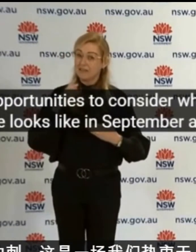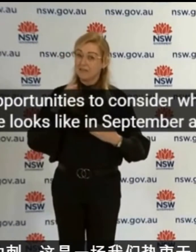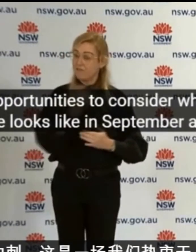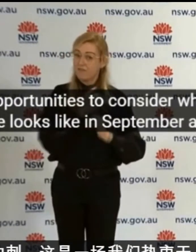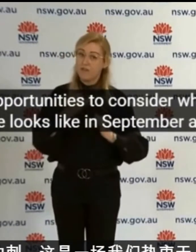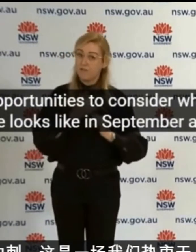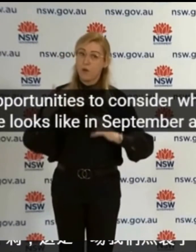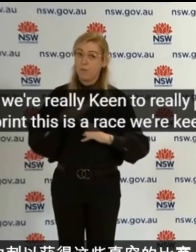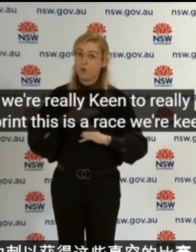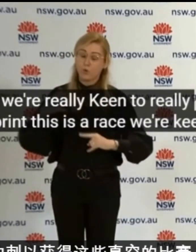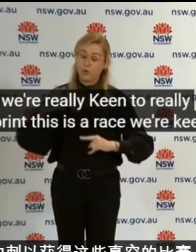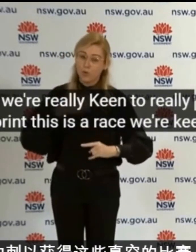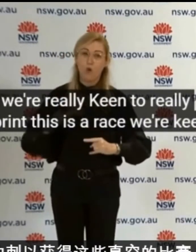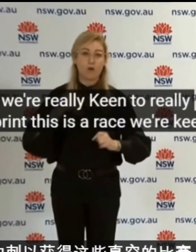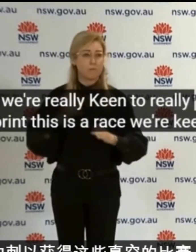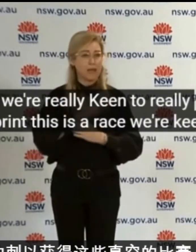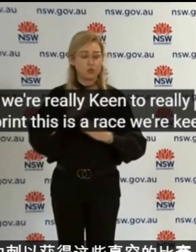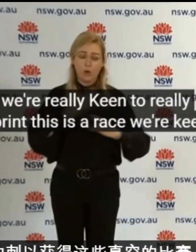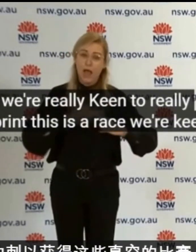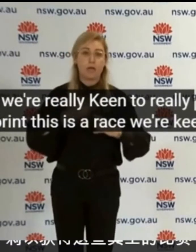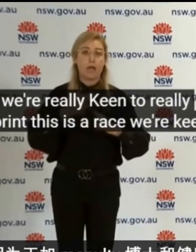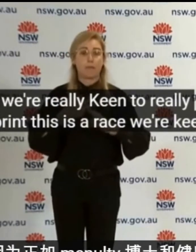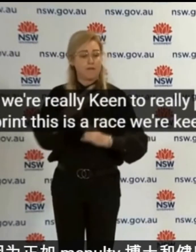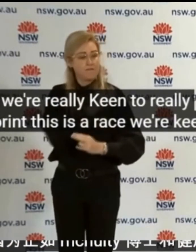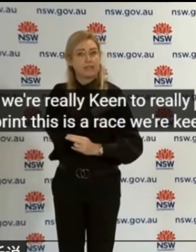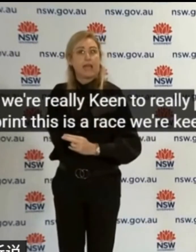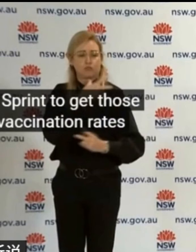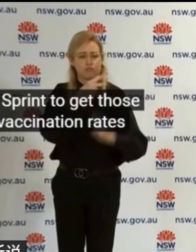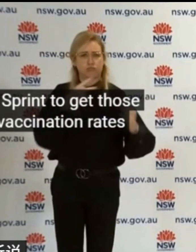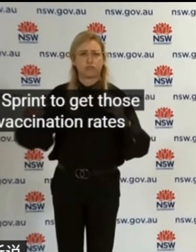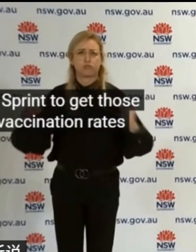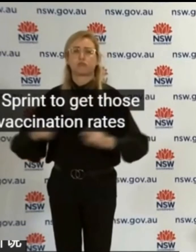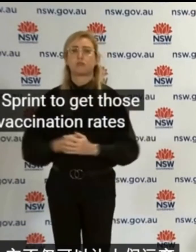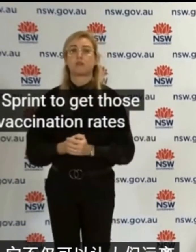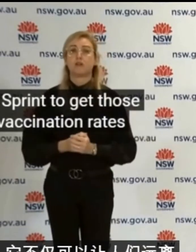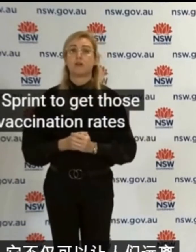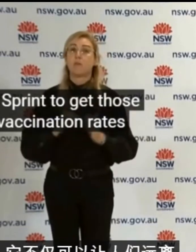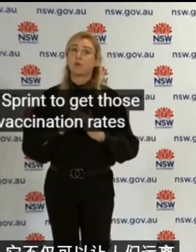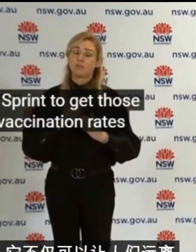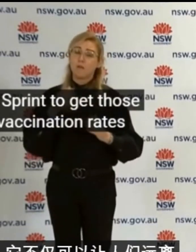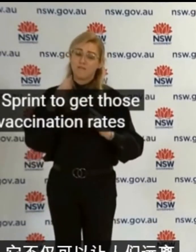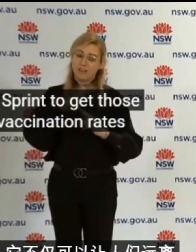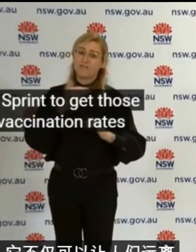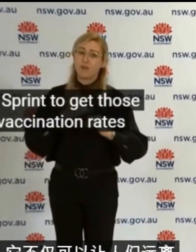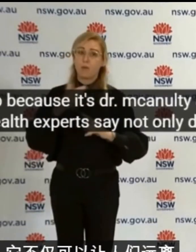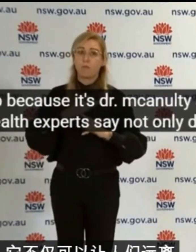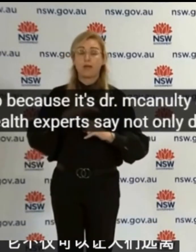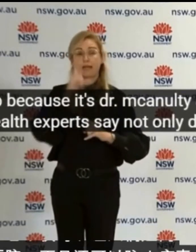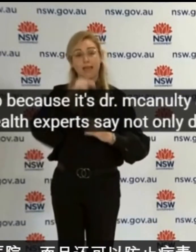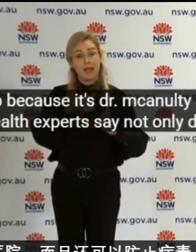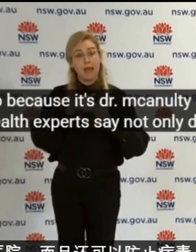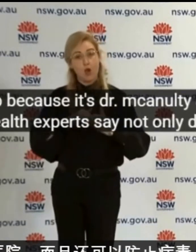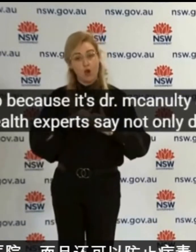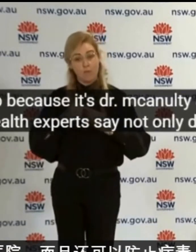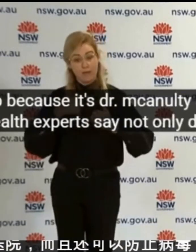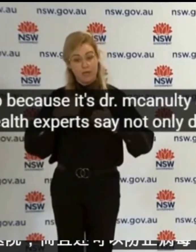those vaccination rates up because, as Dr McAnulty and health experts say, not only does it keep people out of hospital, but it also prevents the virus